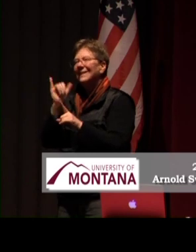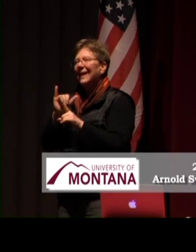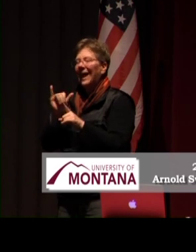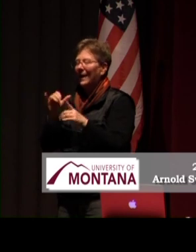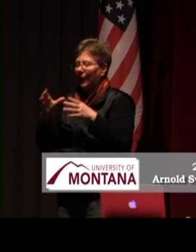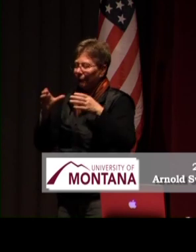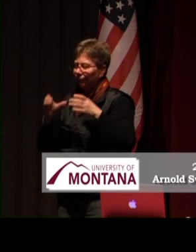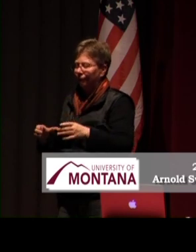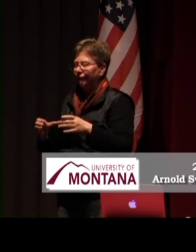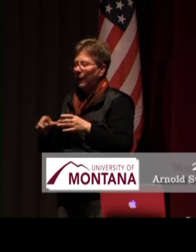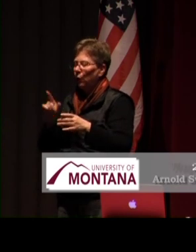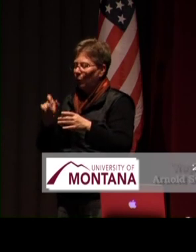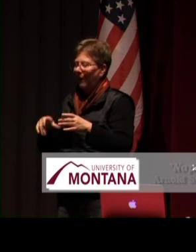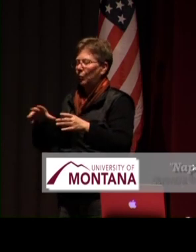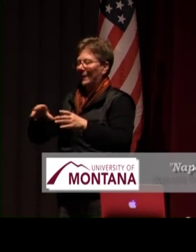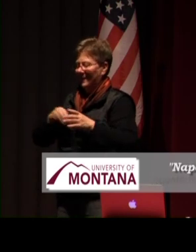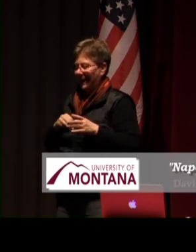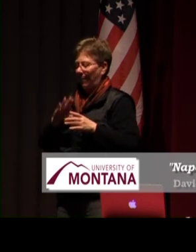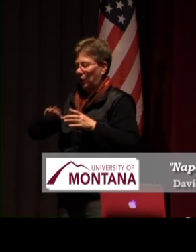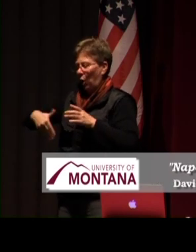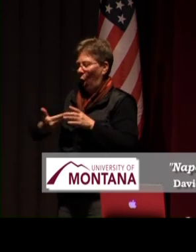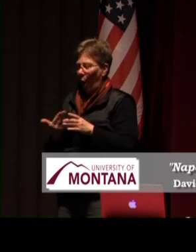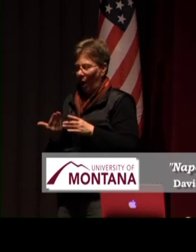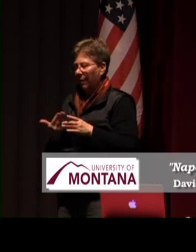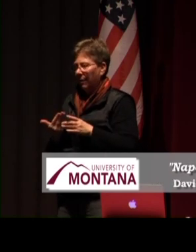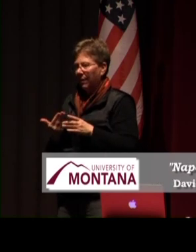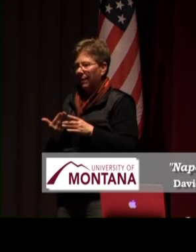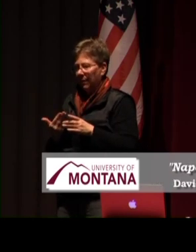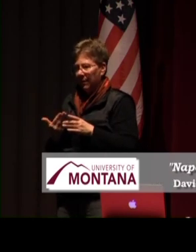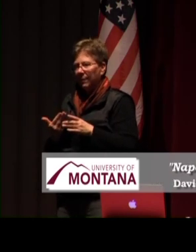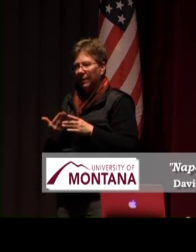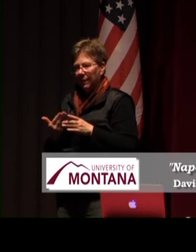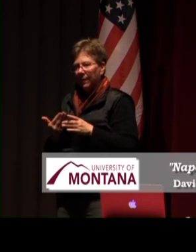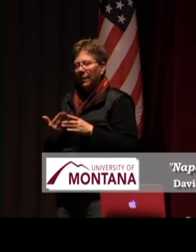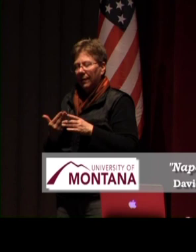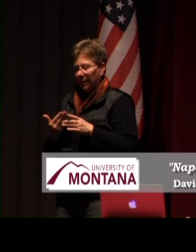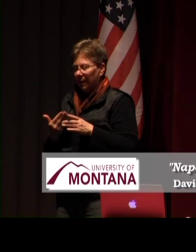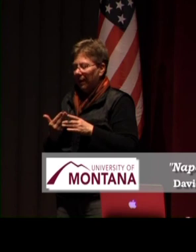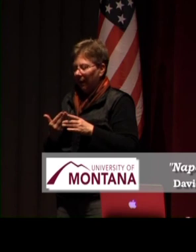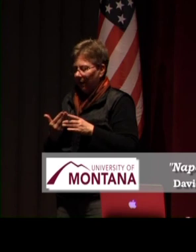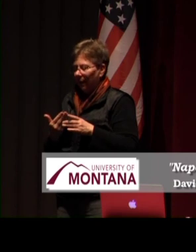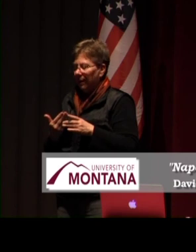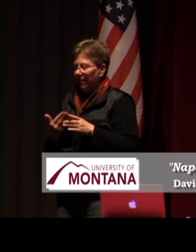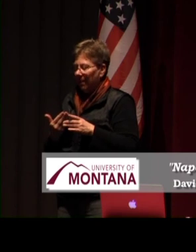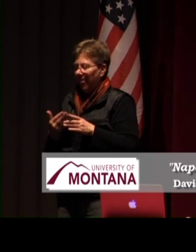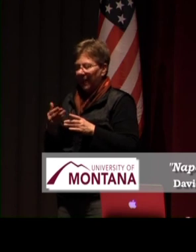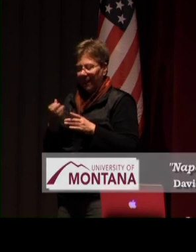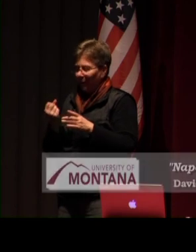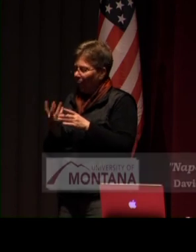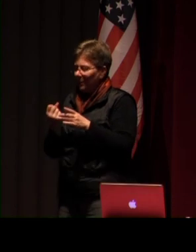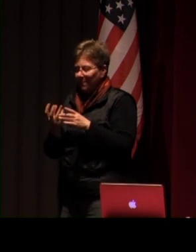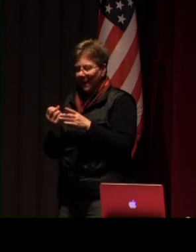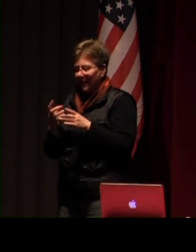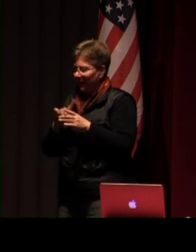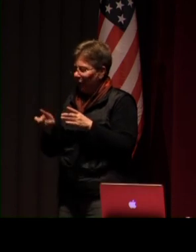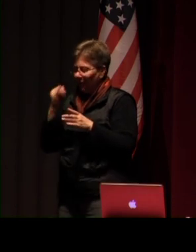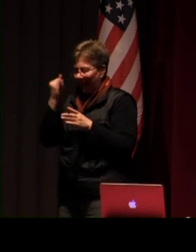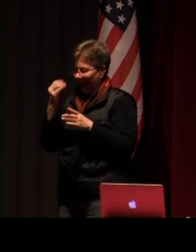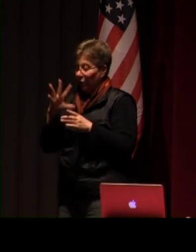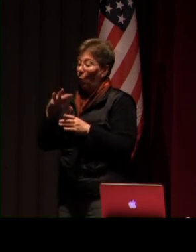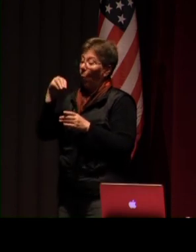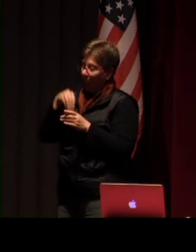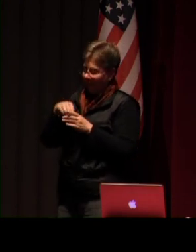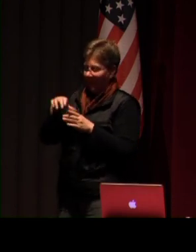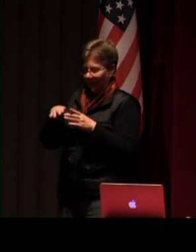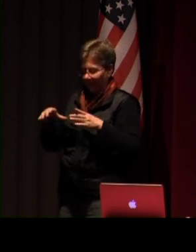so you talk about the ideas of the French Revolution, but you don't have to talk about the ideas of the French Revolution, because there were many of them. And there were